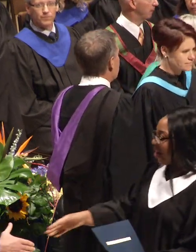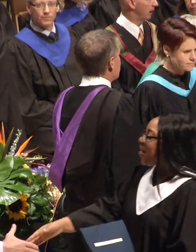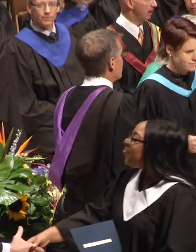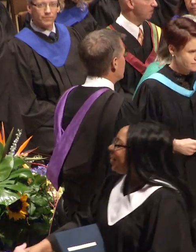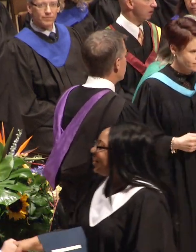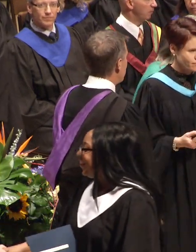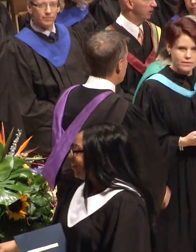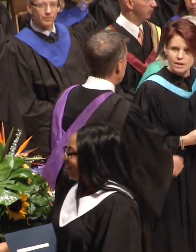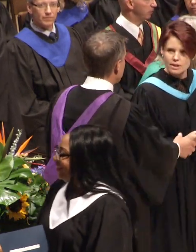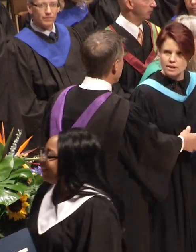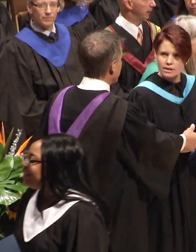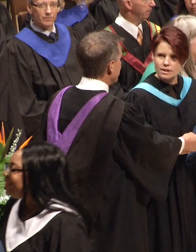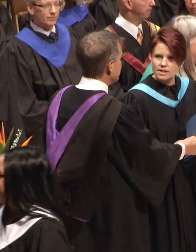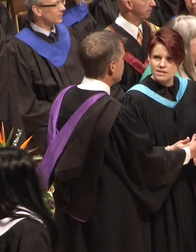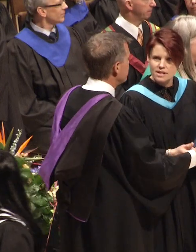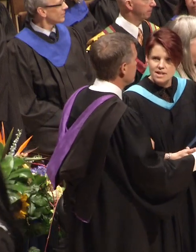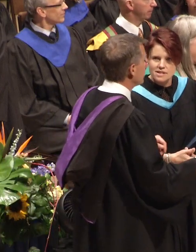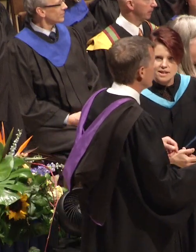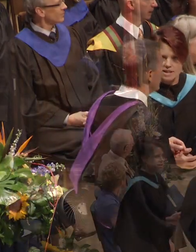Lindsay Johnson.